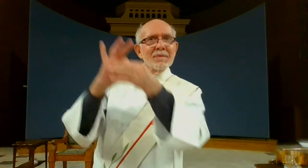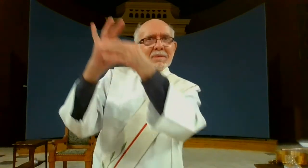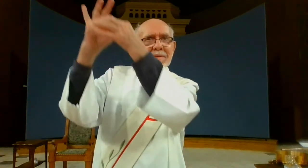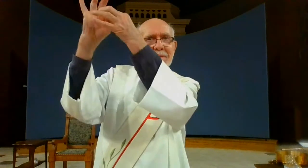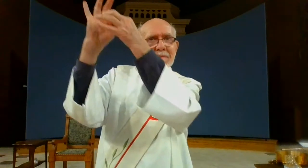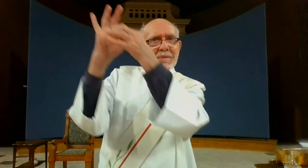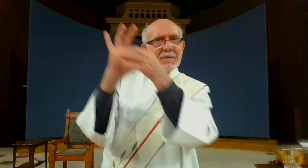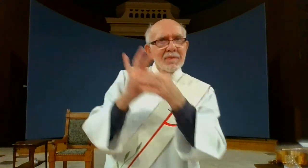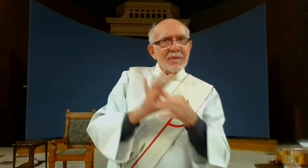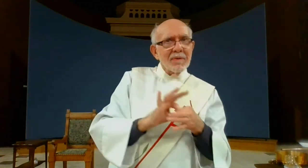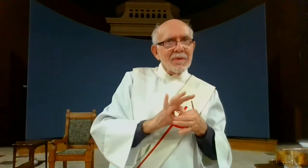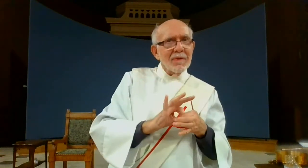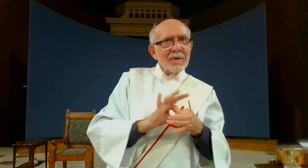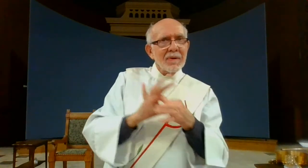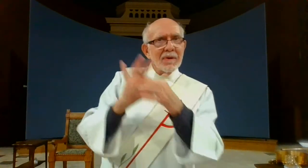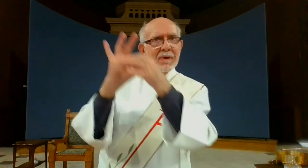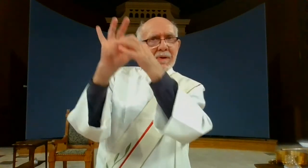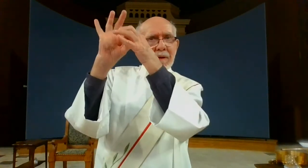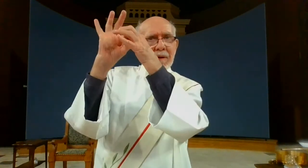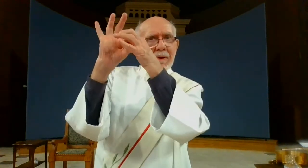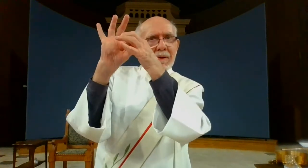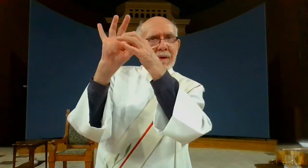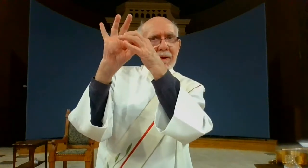in connection to God